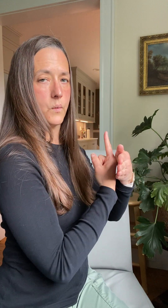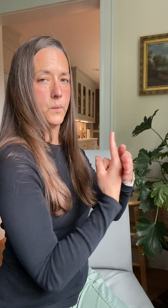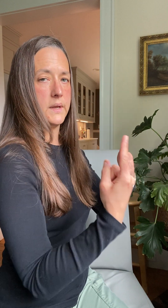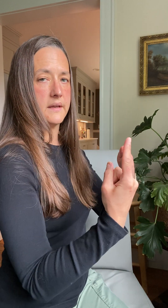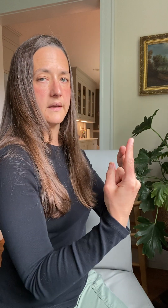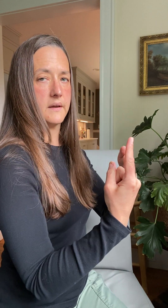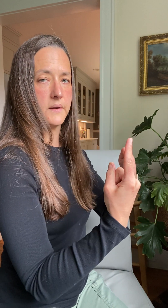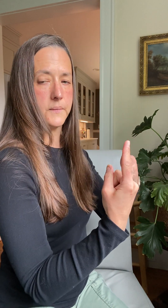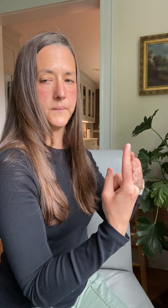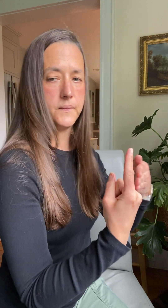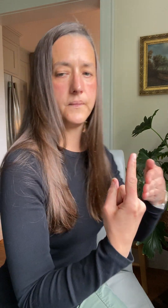Week.